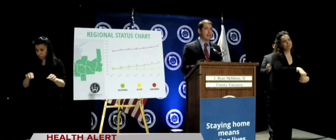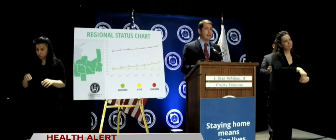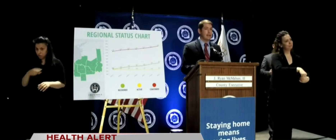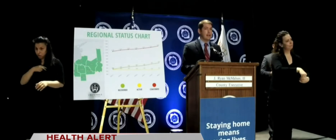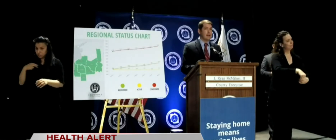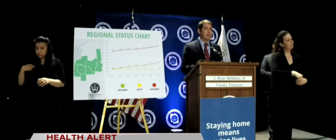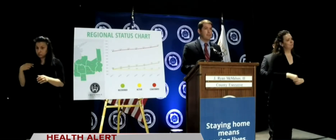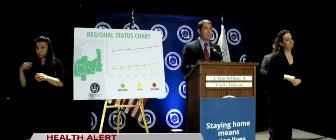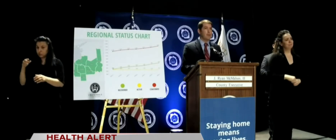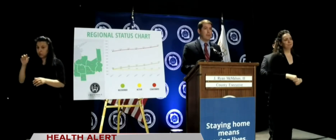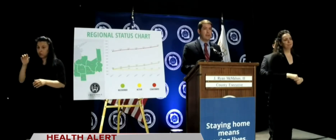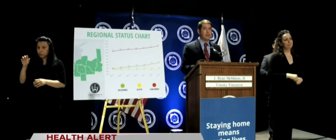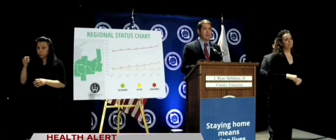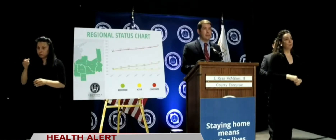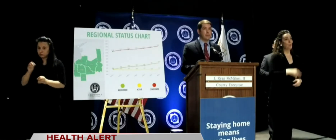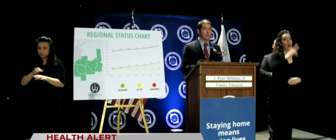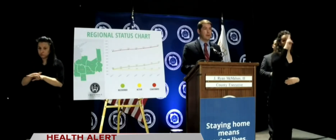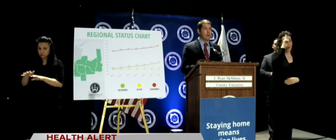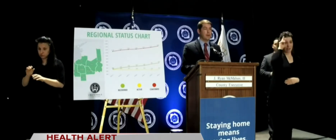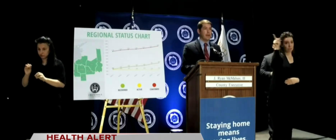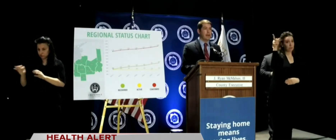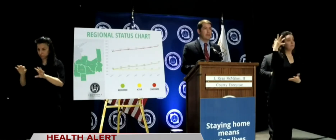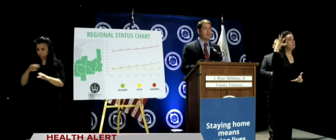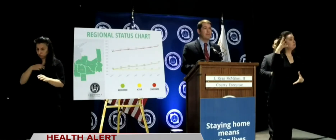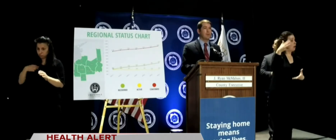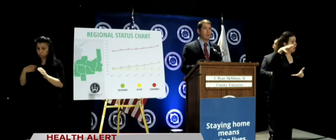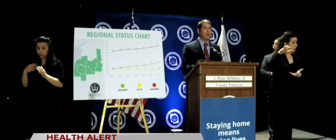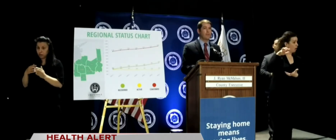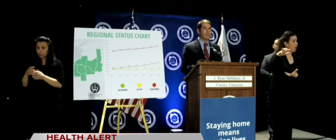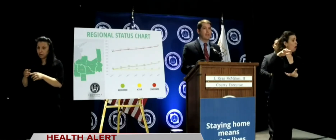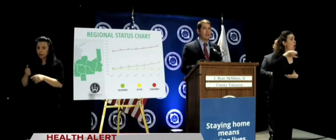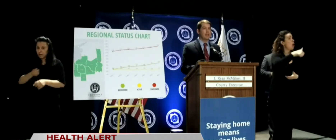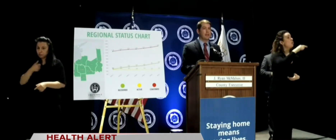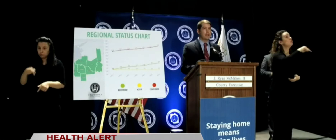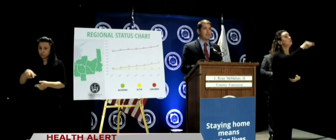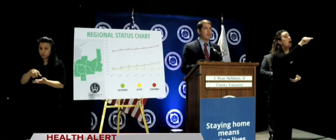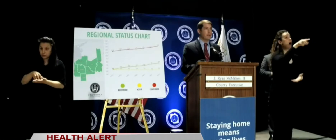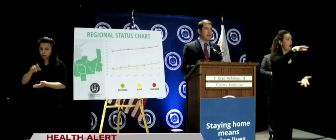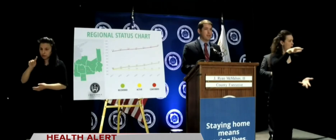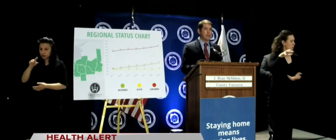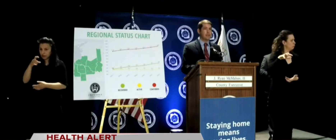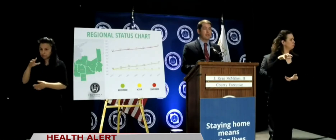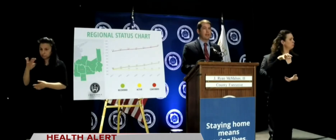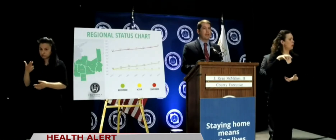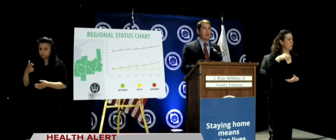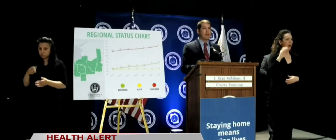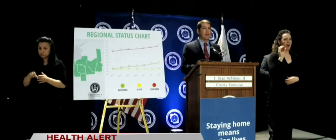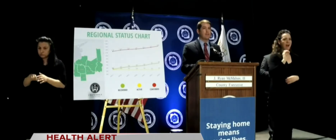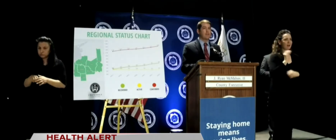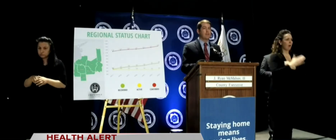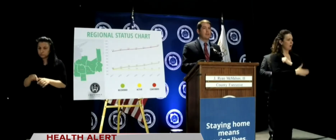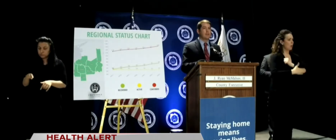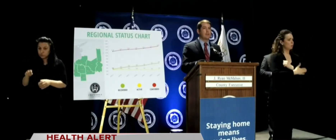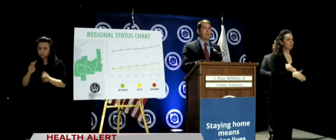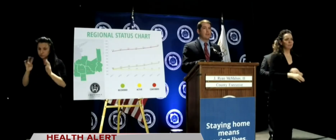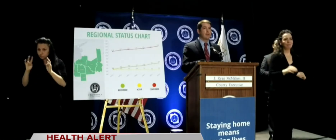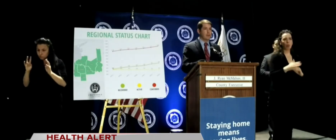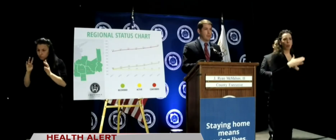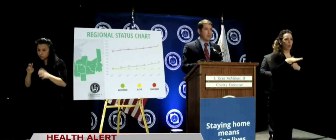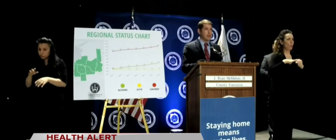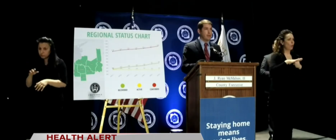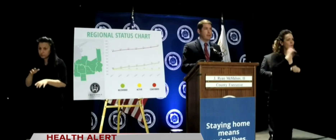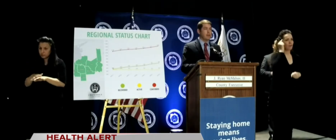need it. But we need it too. Local government is a foundation of